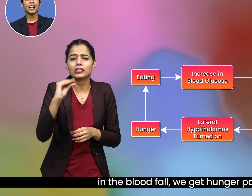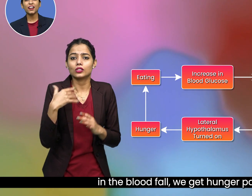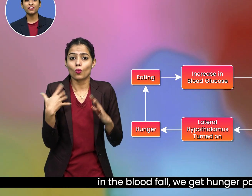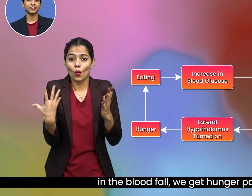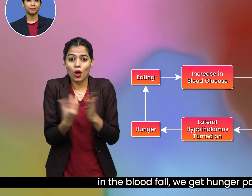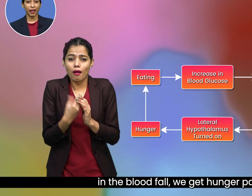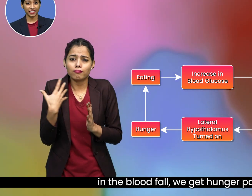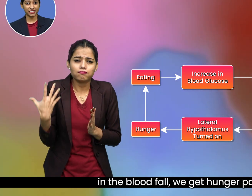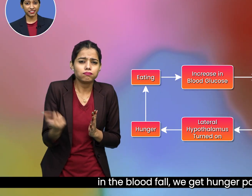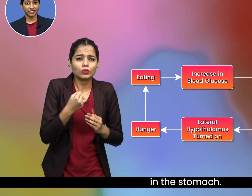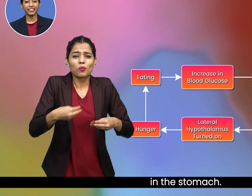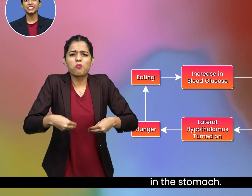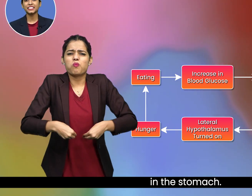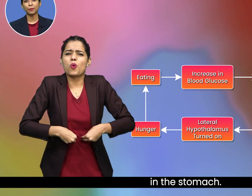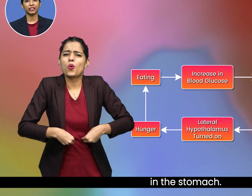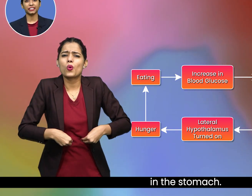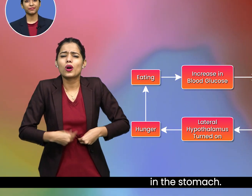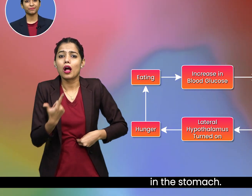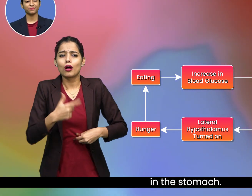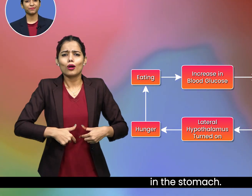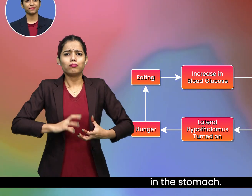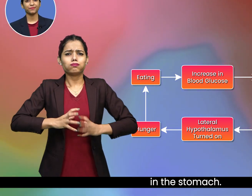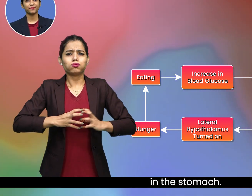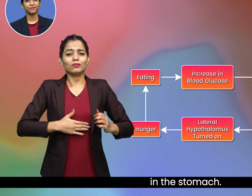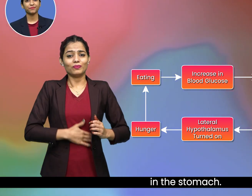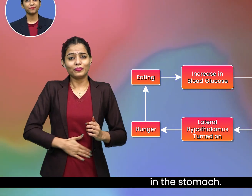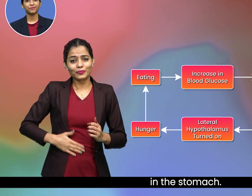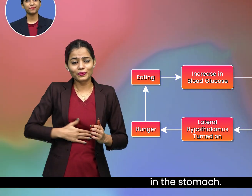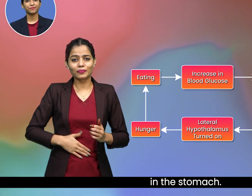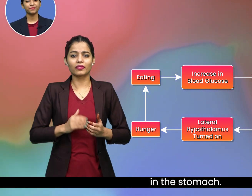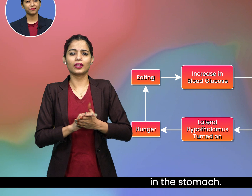get hunger pangs in the stomach.